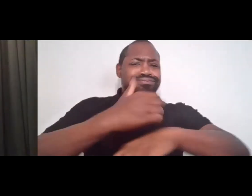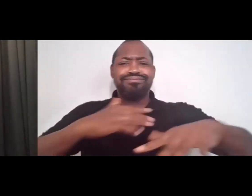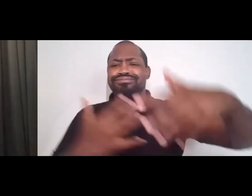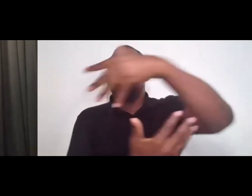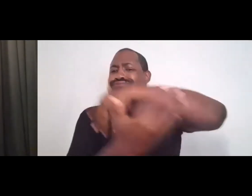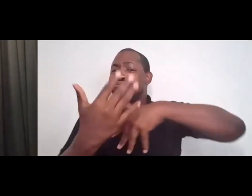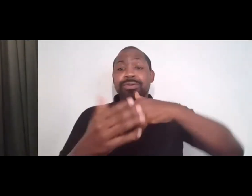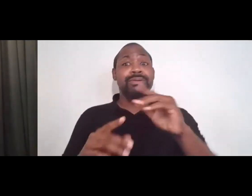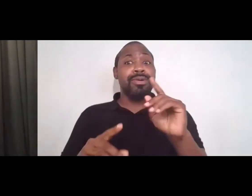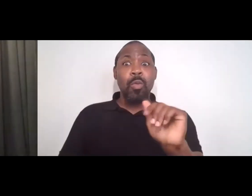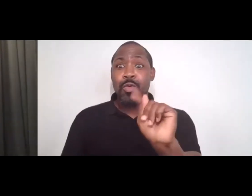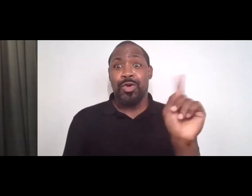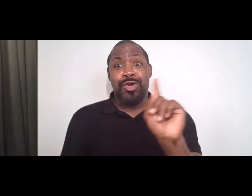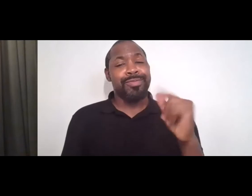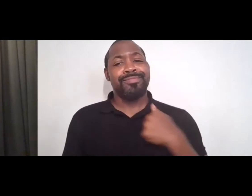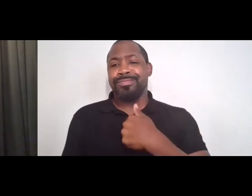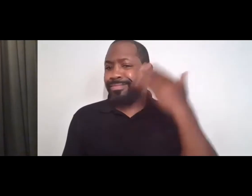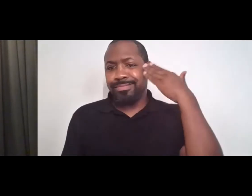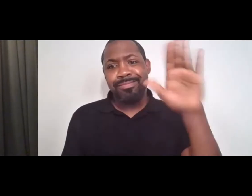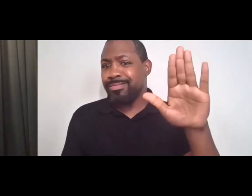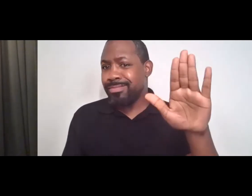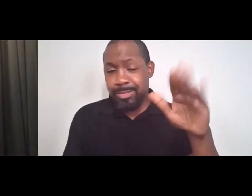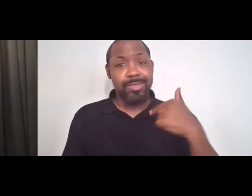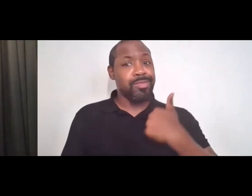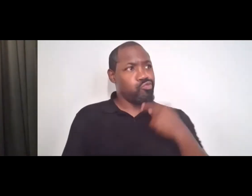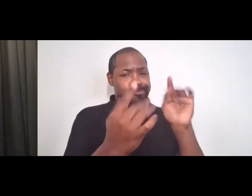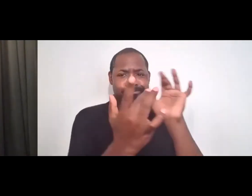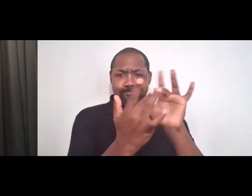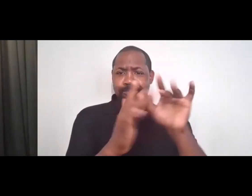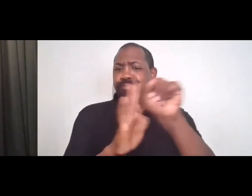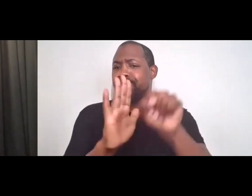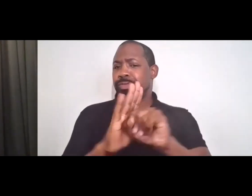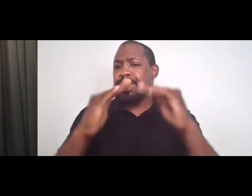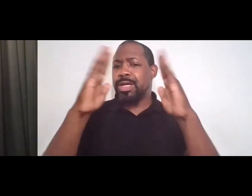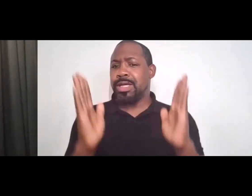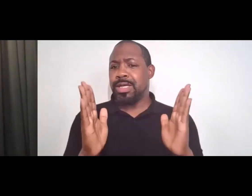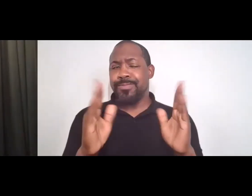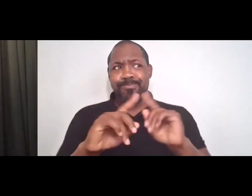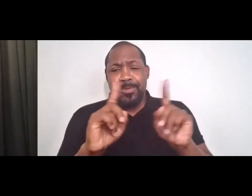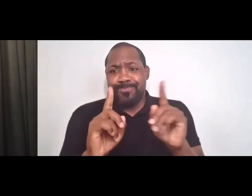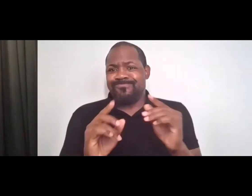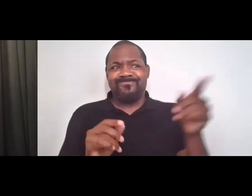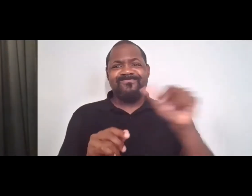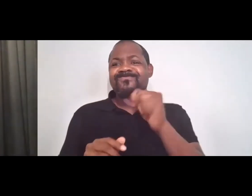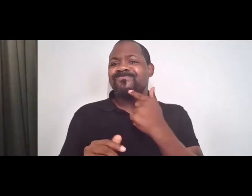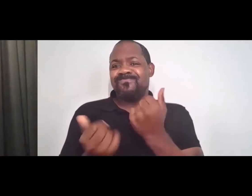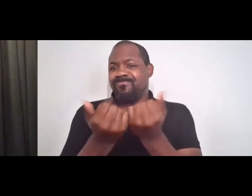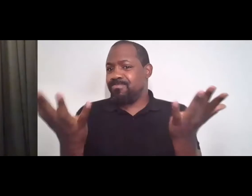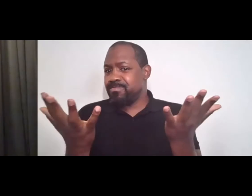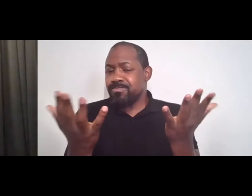vendor tables set up, exhibits, so that people, we wanted it to be the State House, and we've been contacting them, but we don't know if it's actually going to pan